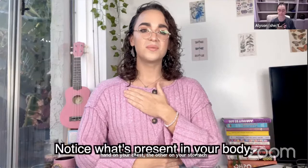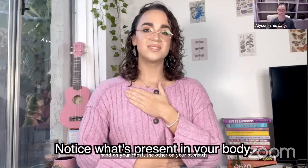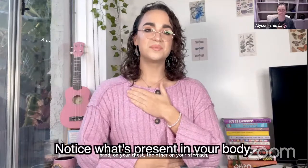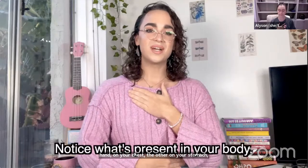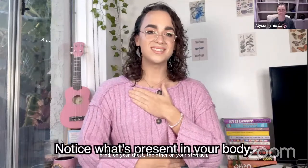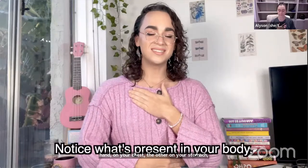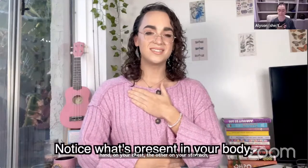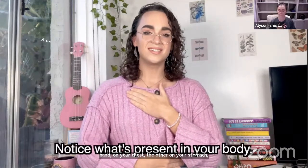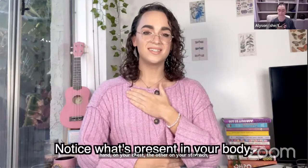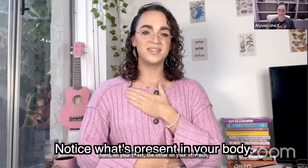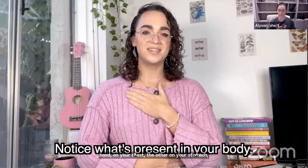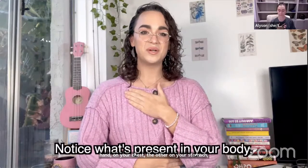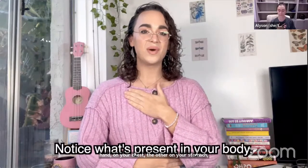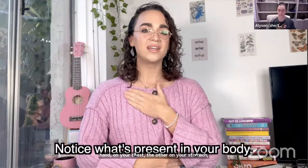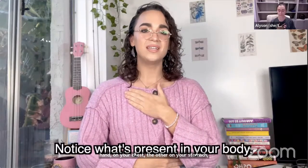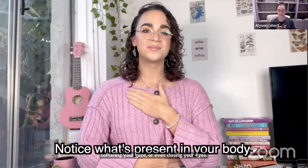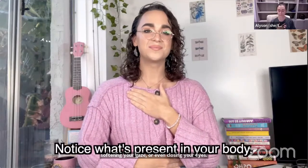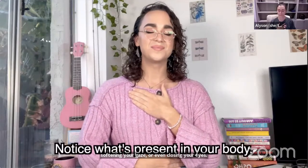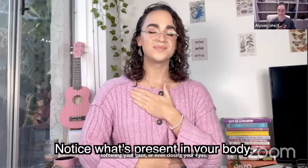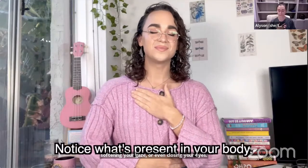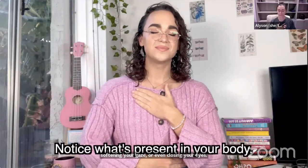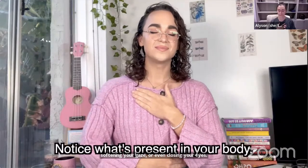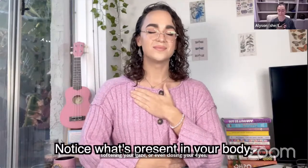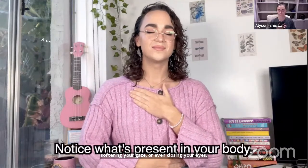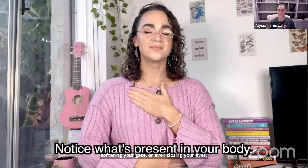Notice what's present in your body.